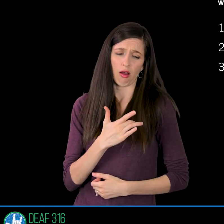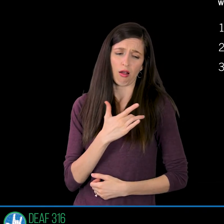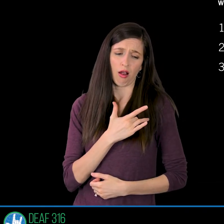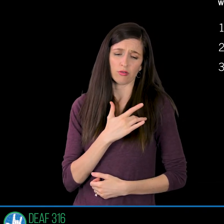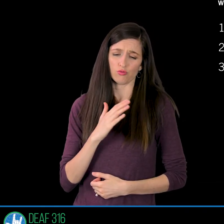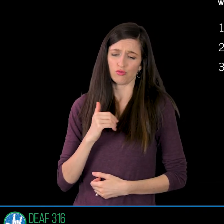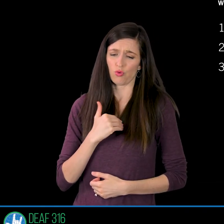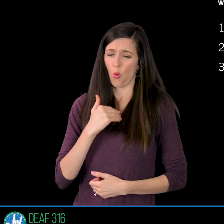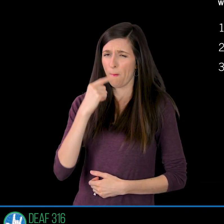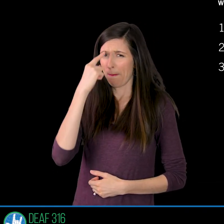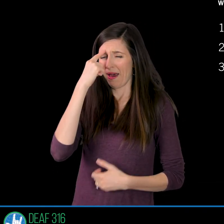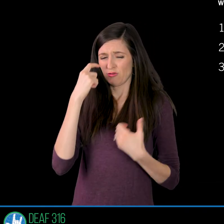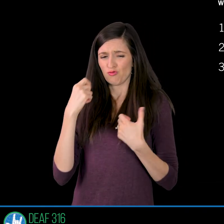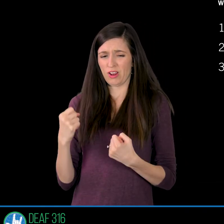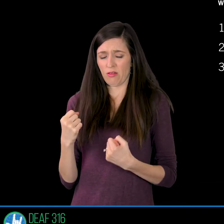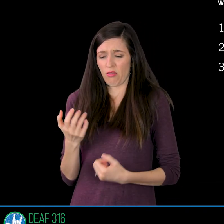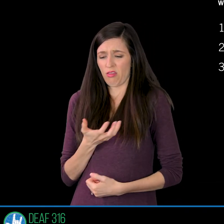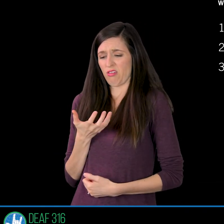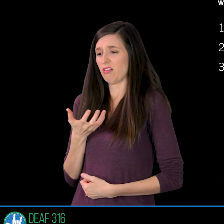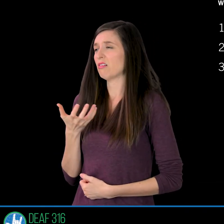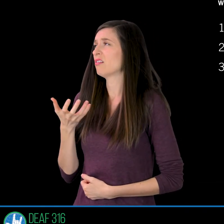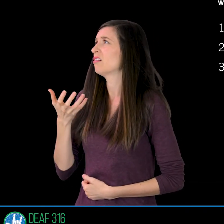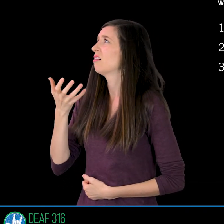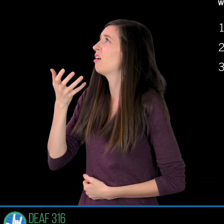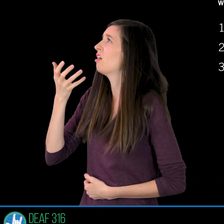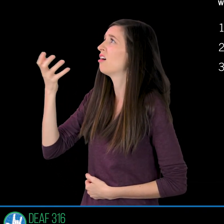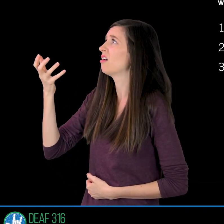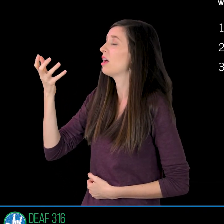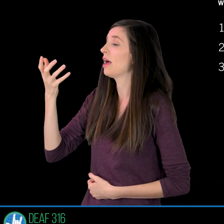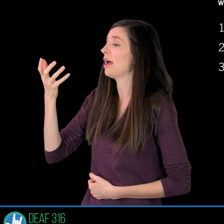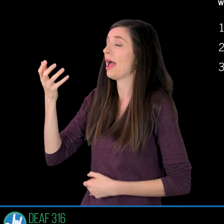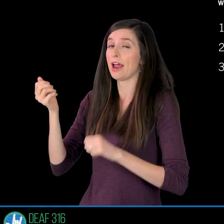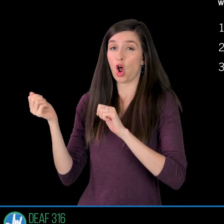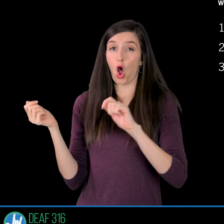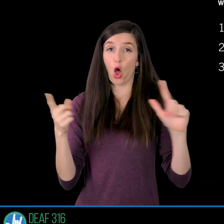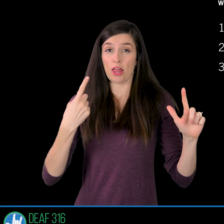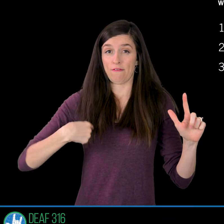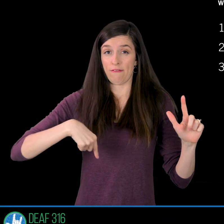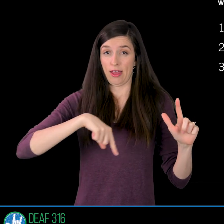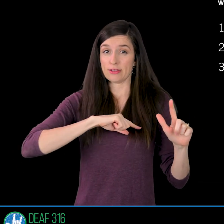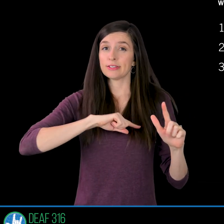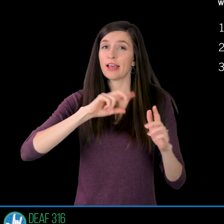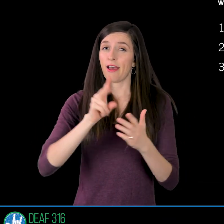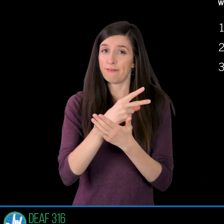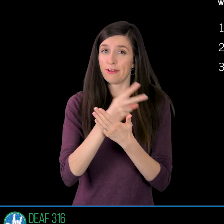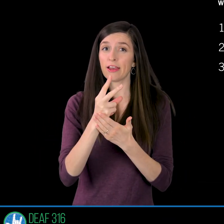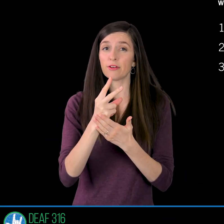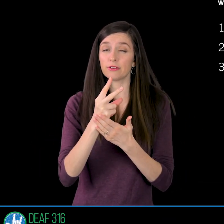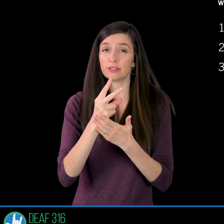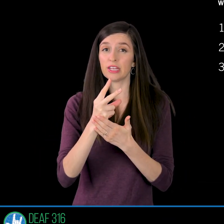all our heart, soul, mind, and strength in all these ways. and we have all